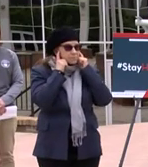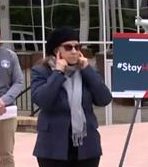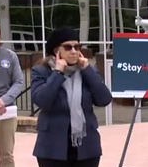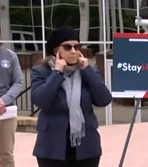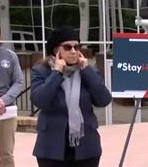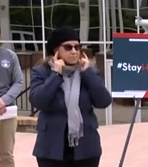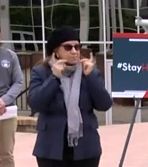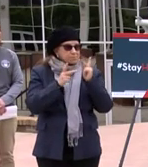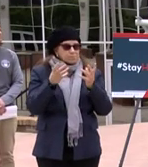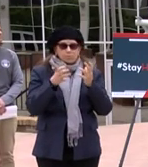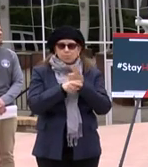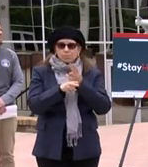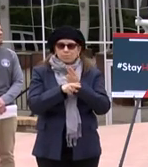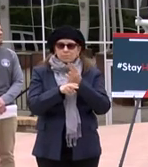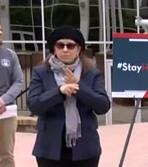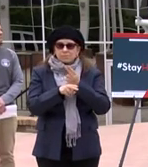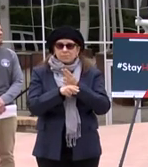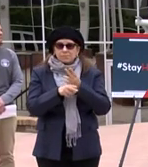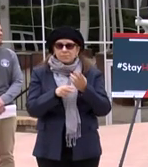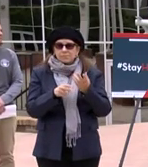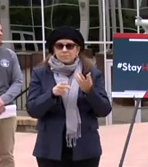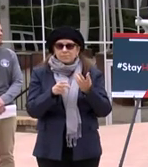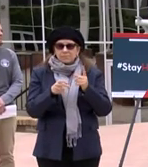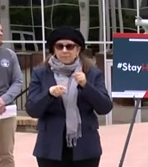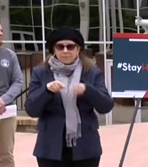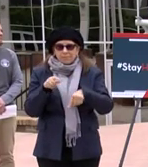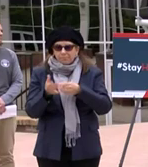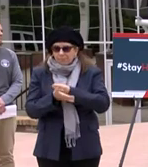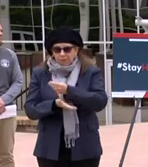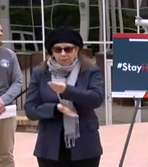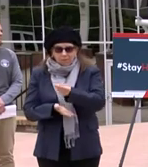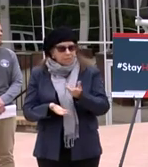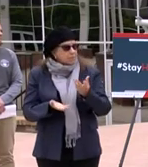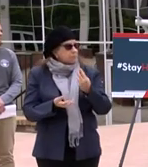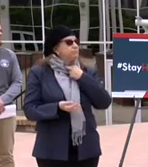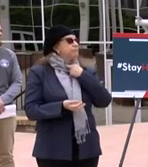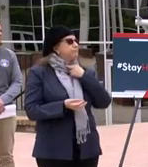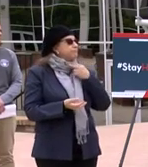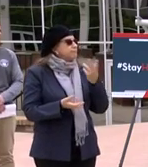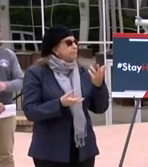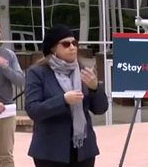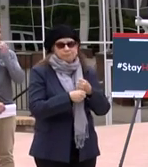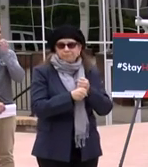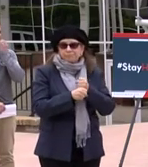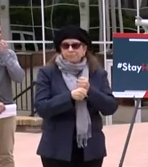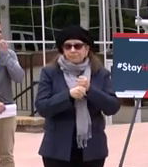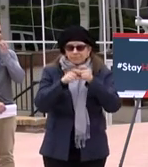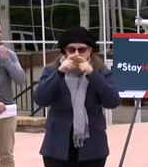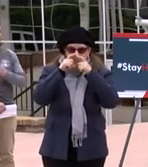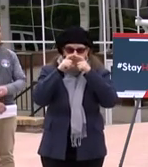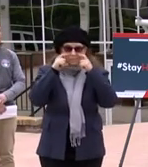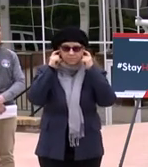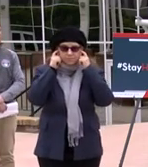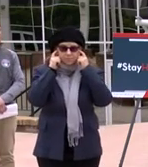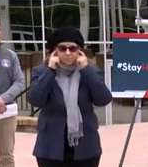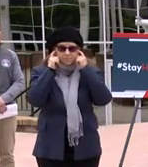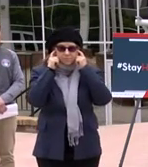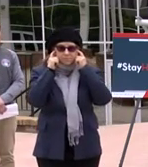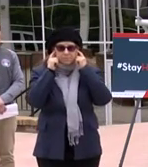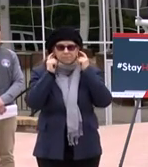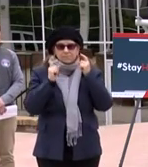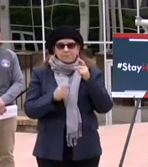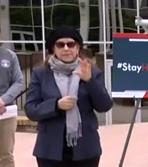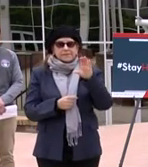it or they shouldn't be purchasing it. So right. I wonder what the guidance is around. Let us check what the CDC is saying about